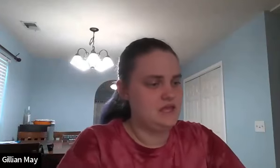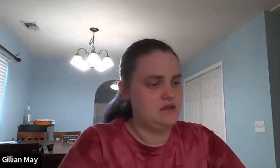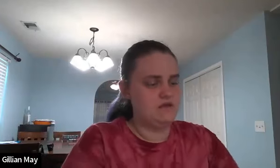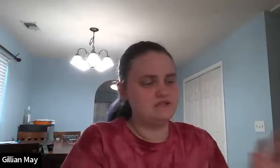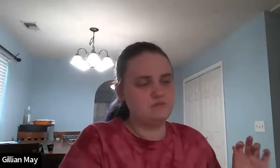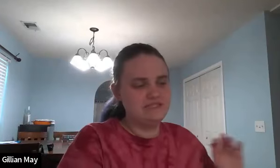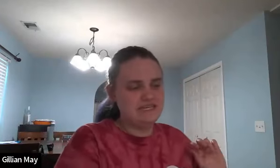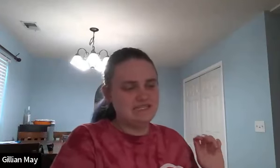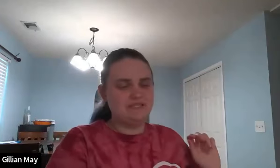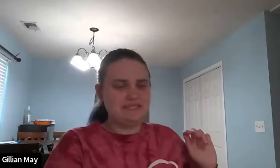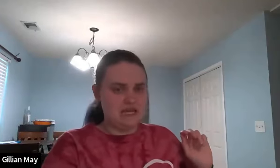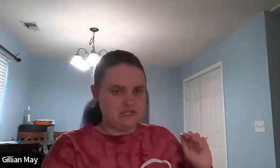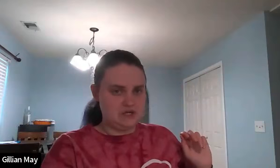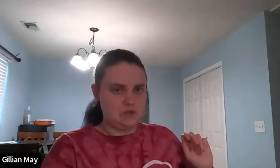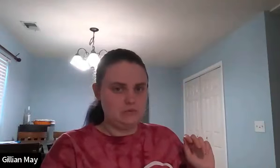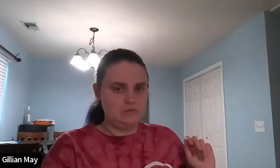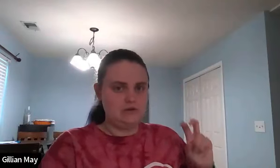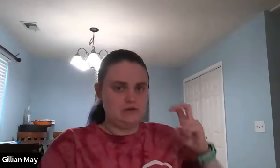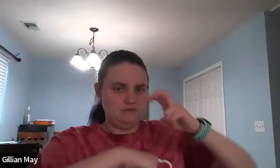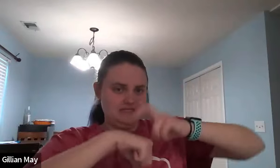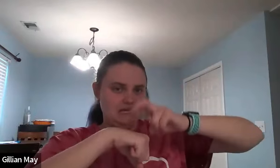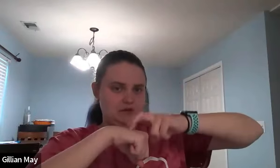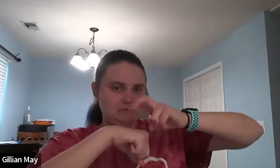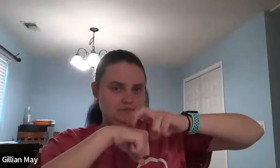Then the last one we did is potato. Potato.